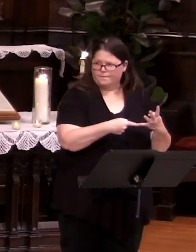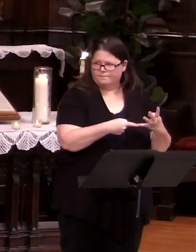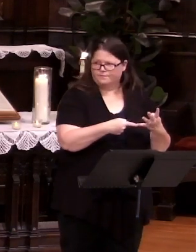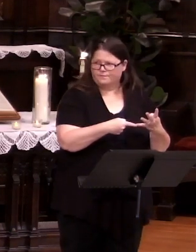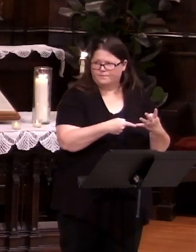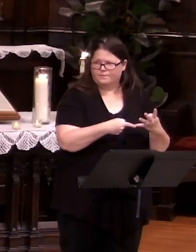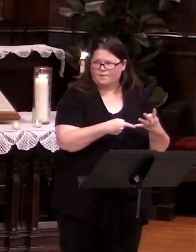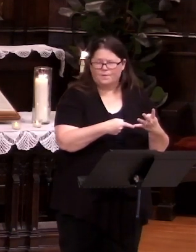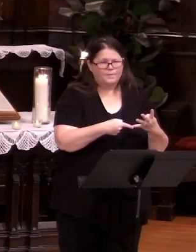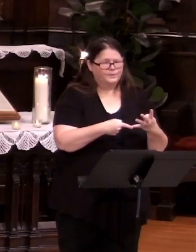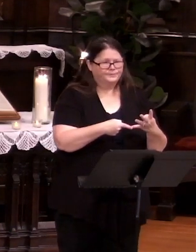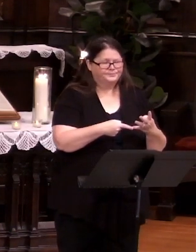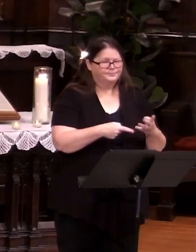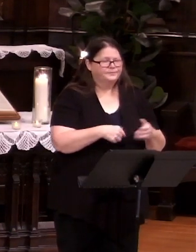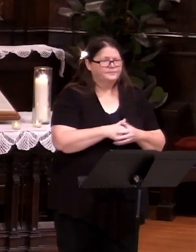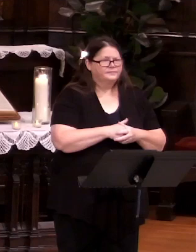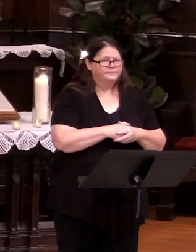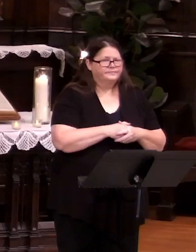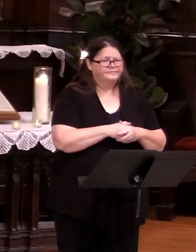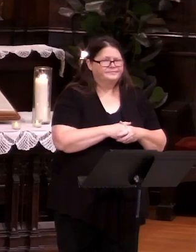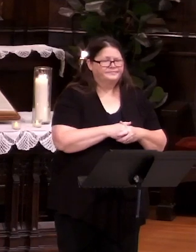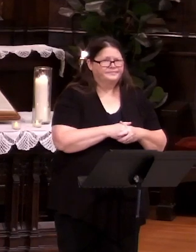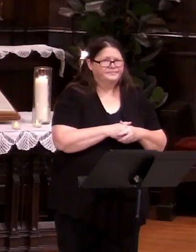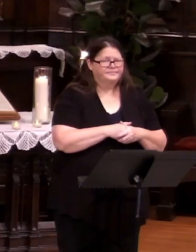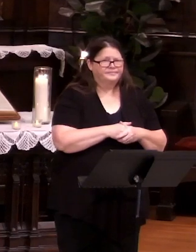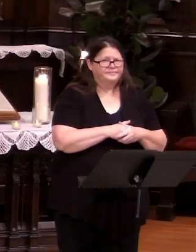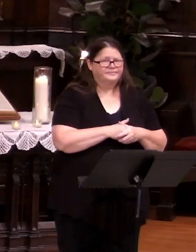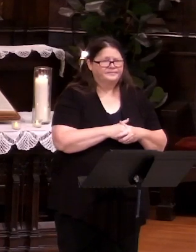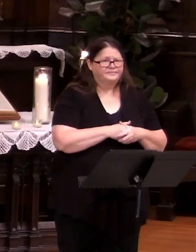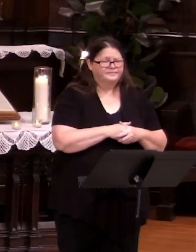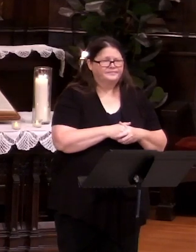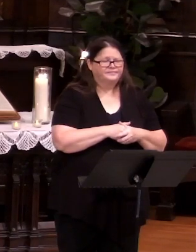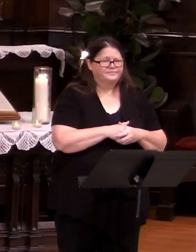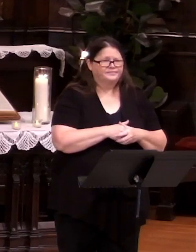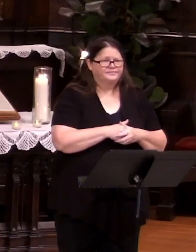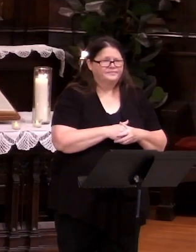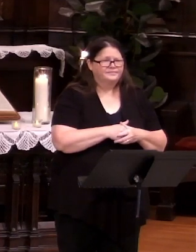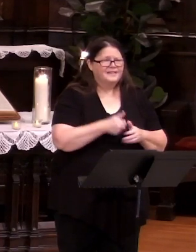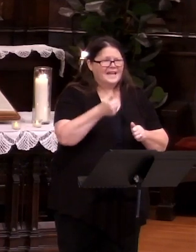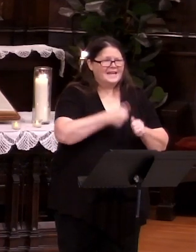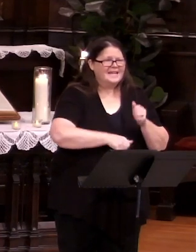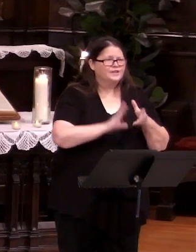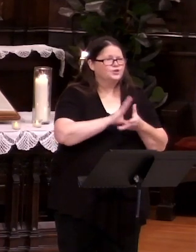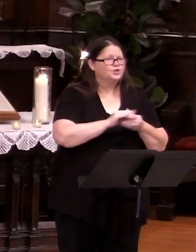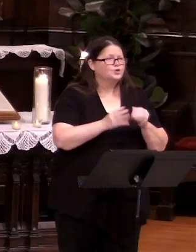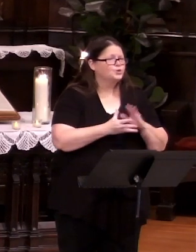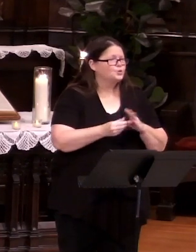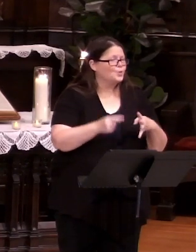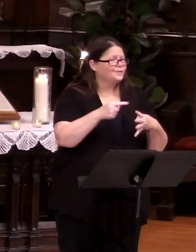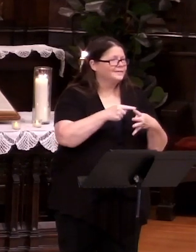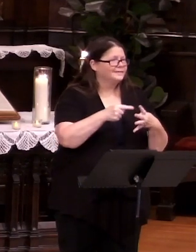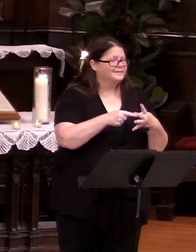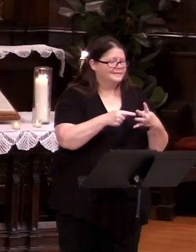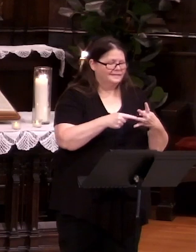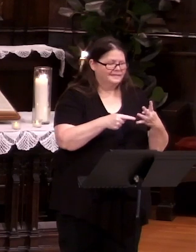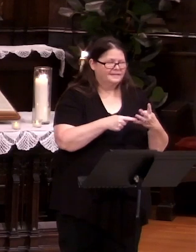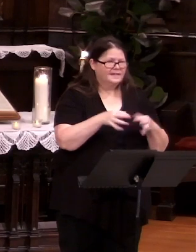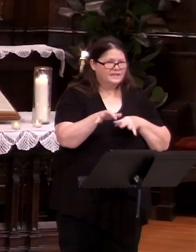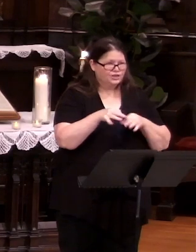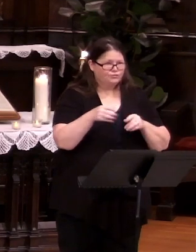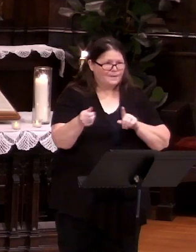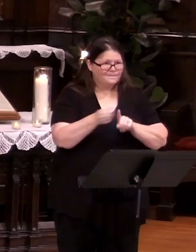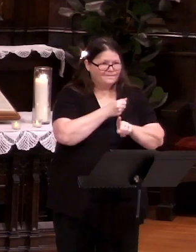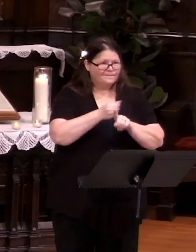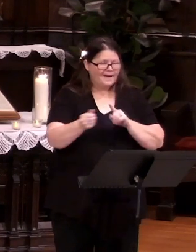Jephthah's daughter, and Hagar. Each of these stories describes violence against